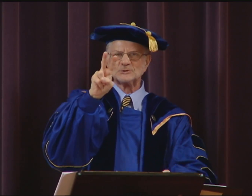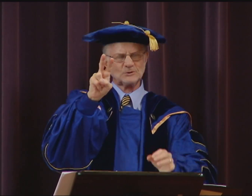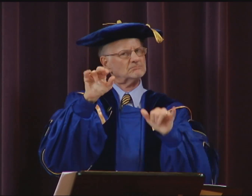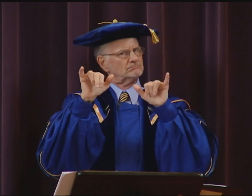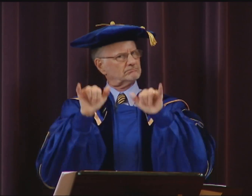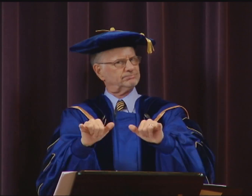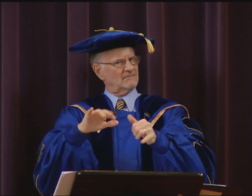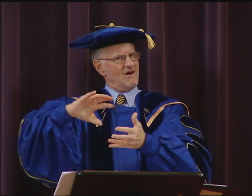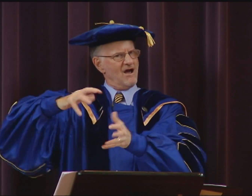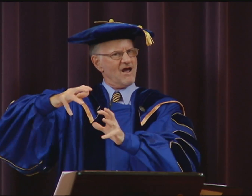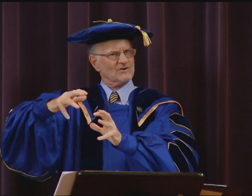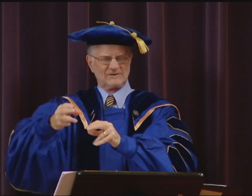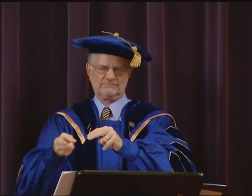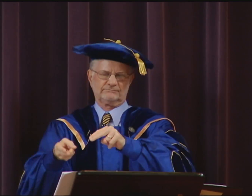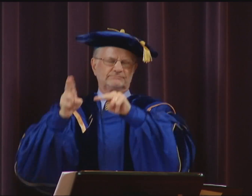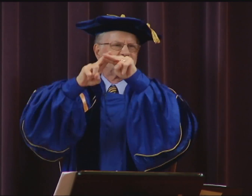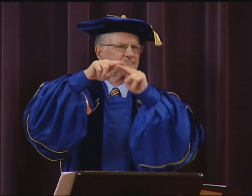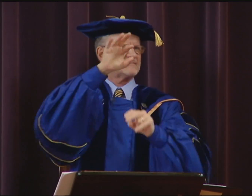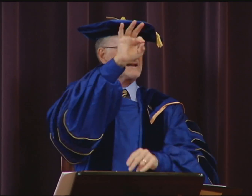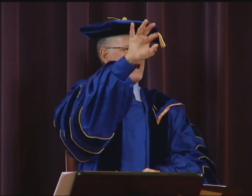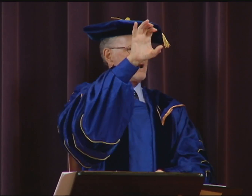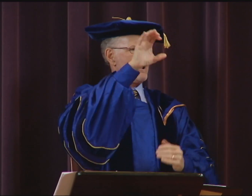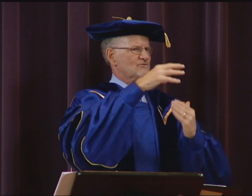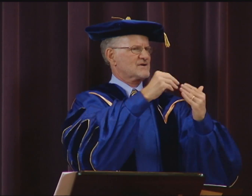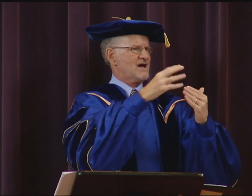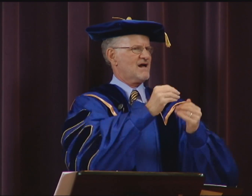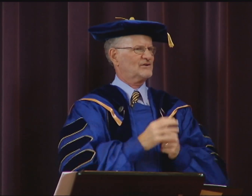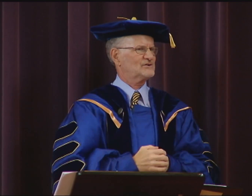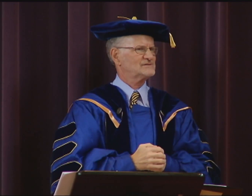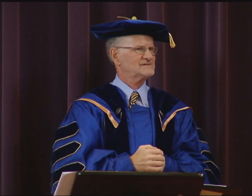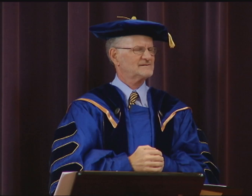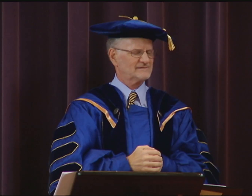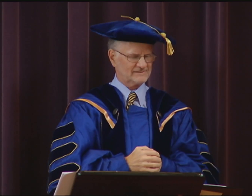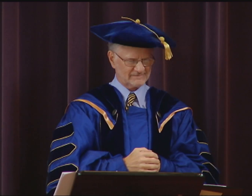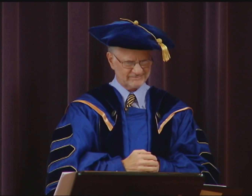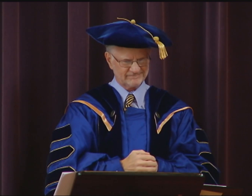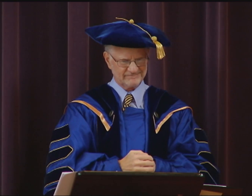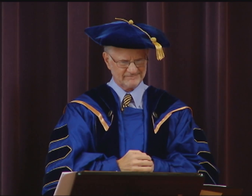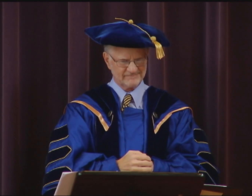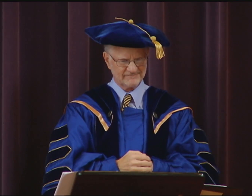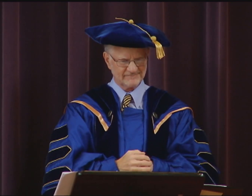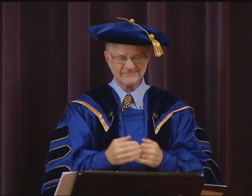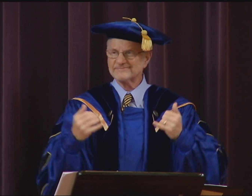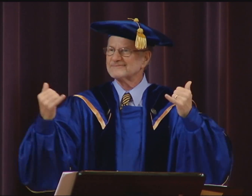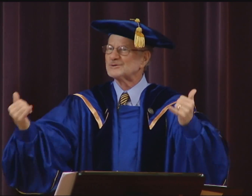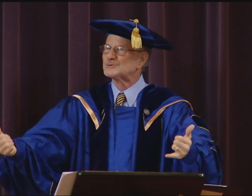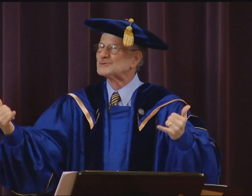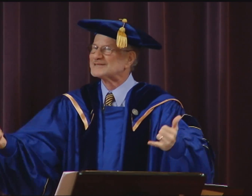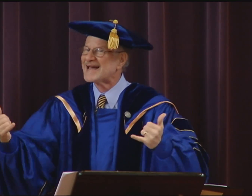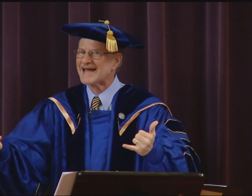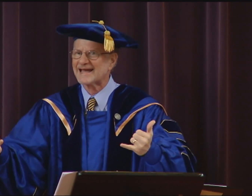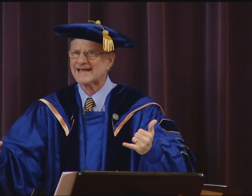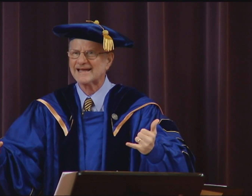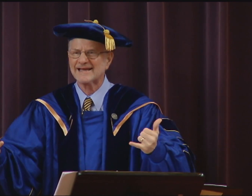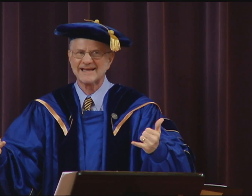In 1962, laundry was also included, but the fees went up to $900 per year.